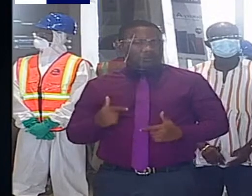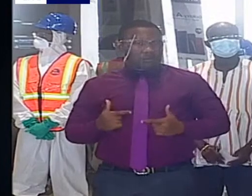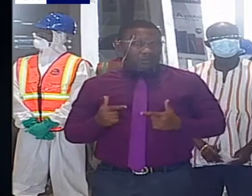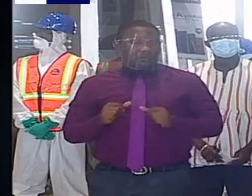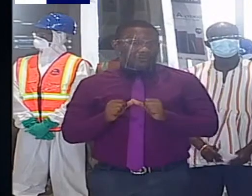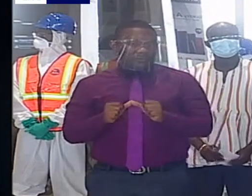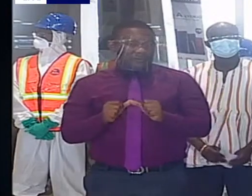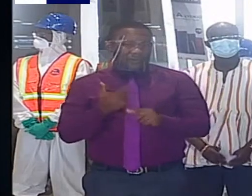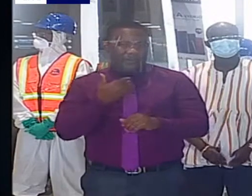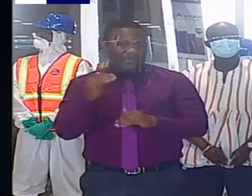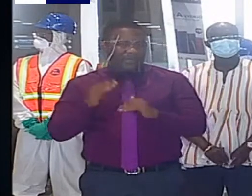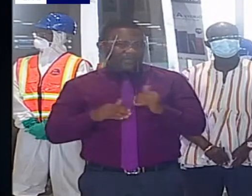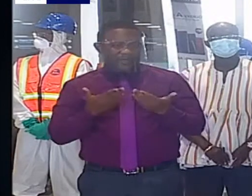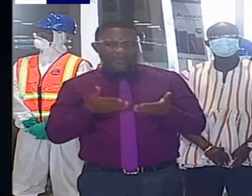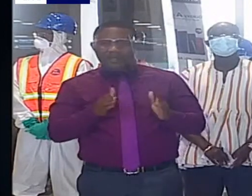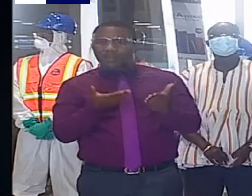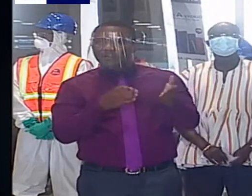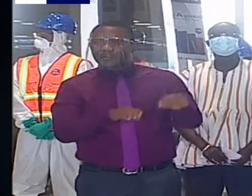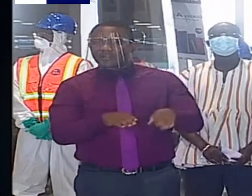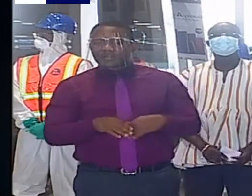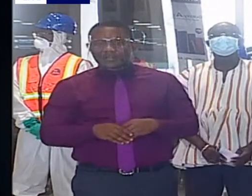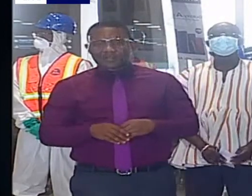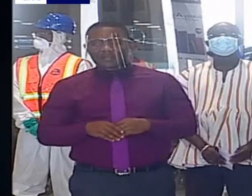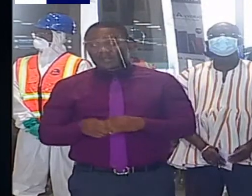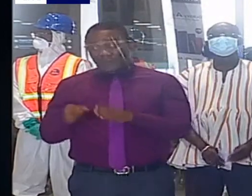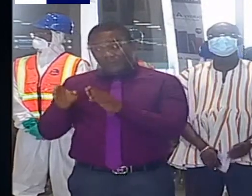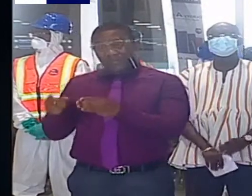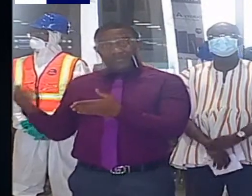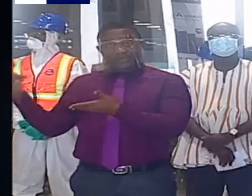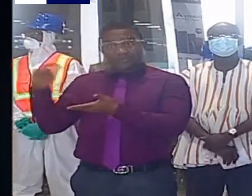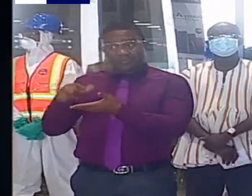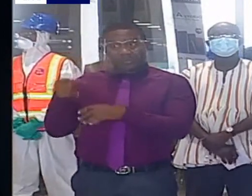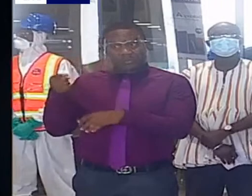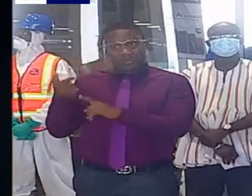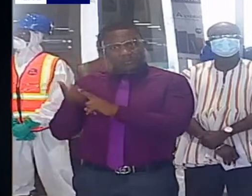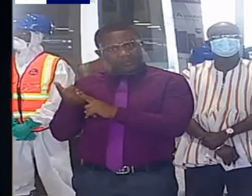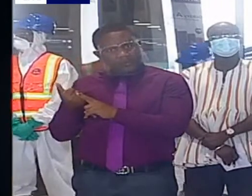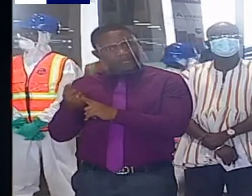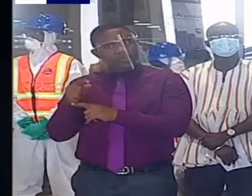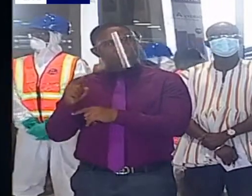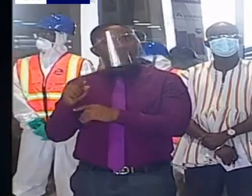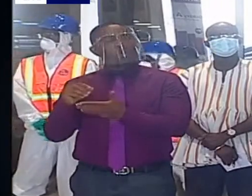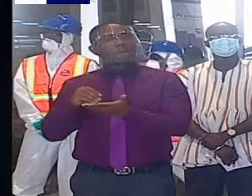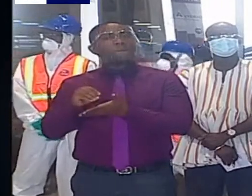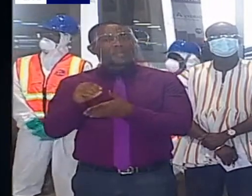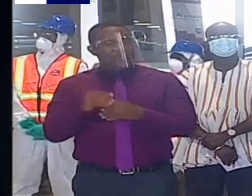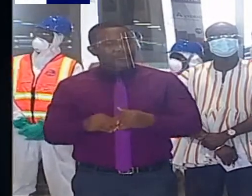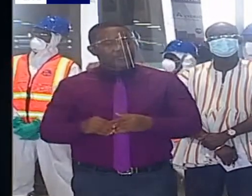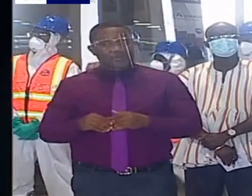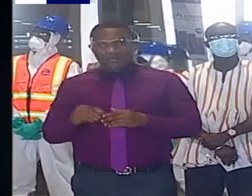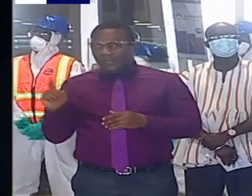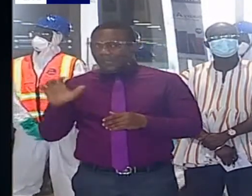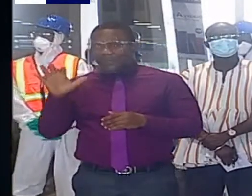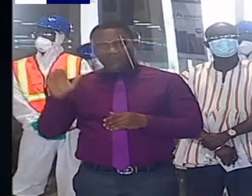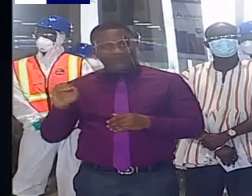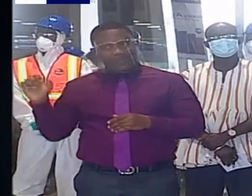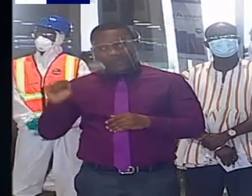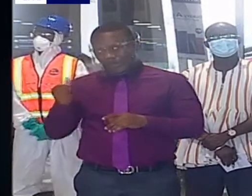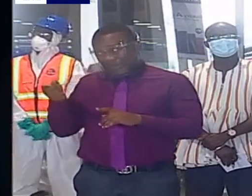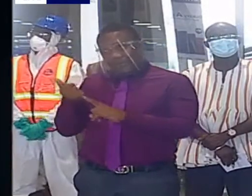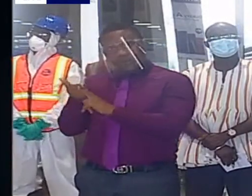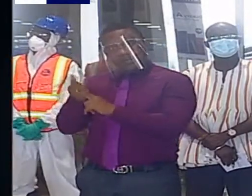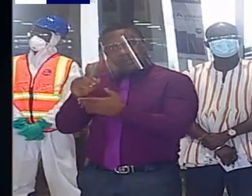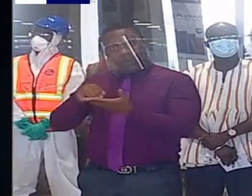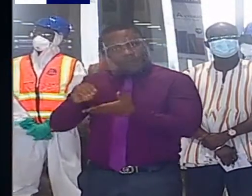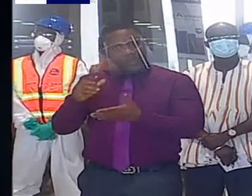it is worth doing, and it's going to be borne by the passenger. I think this is important. The cost is going to be borne by the